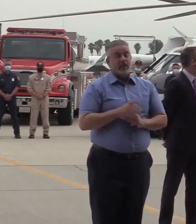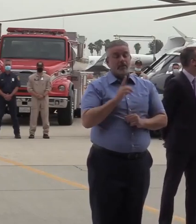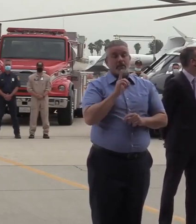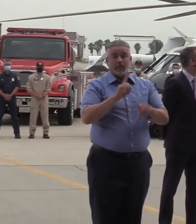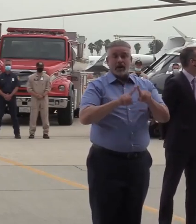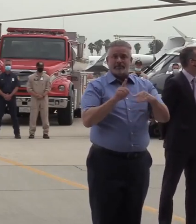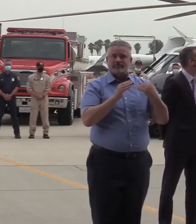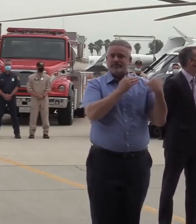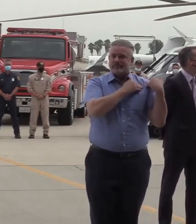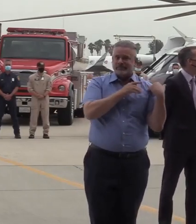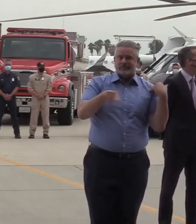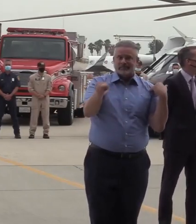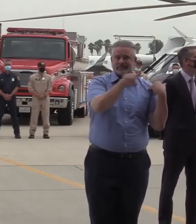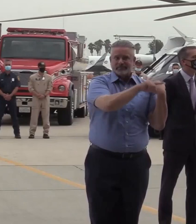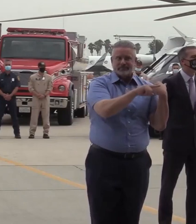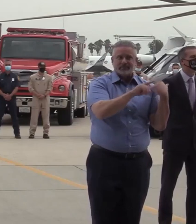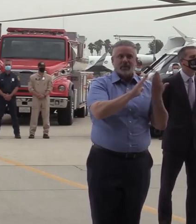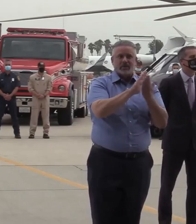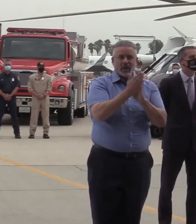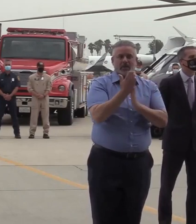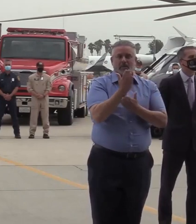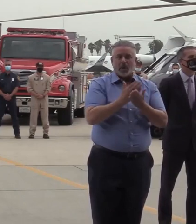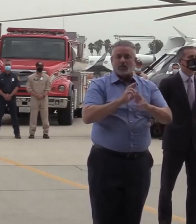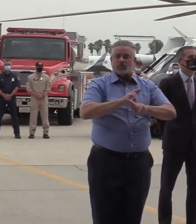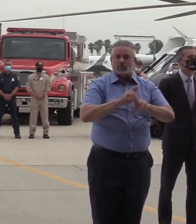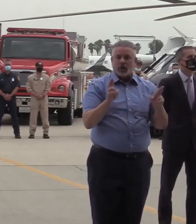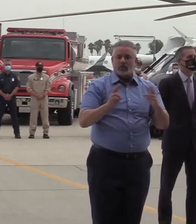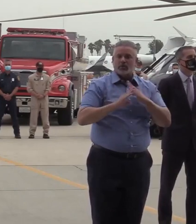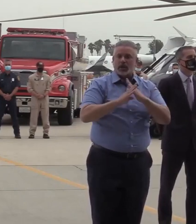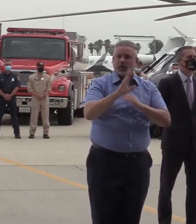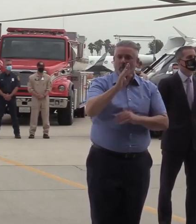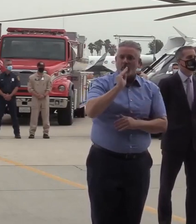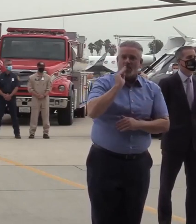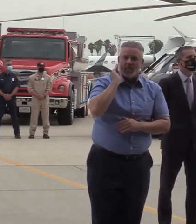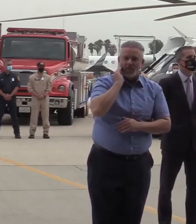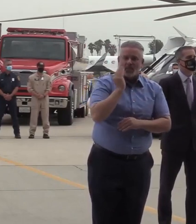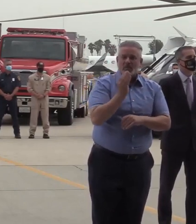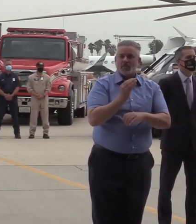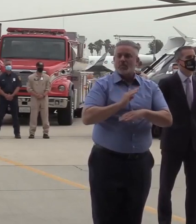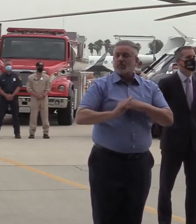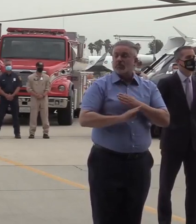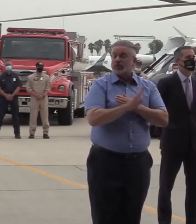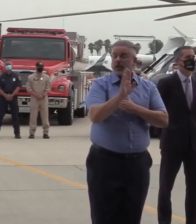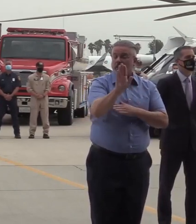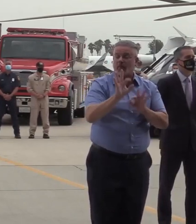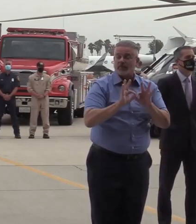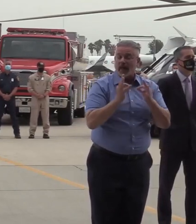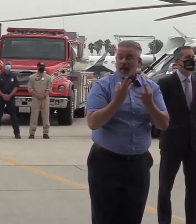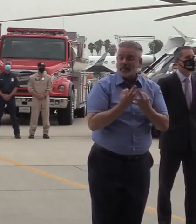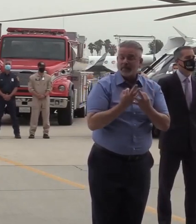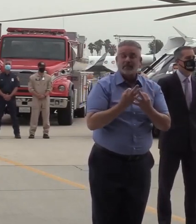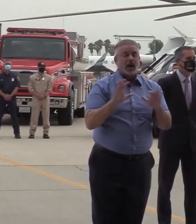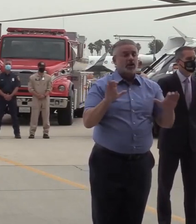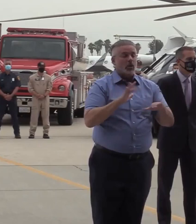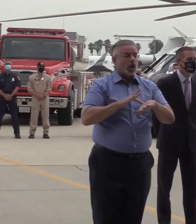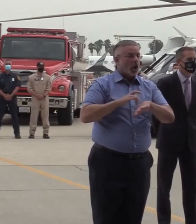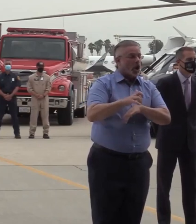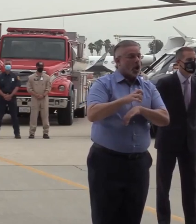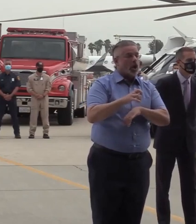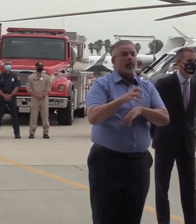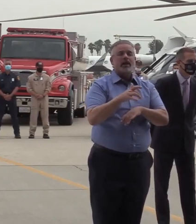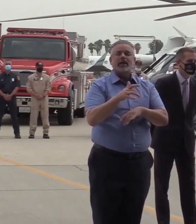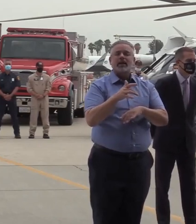public to do its part, to be prepared, to protect your home, to protect your family, by doing the early